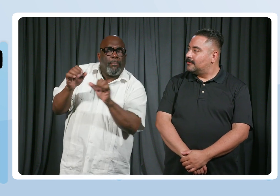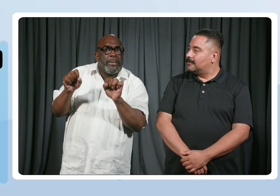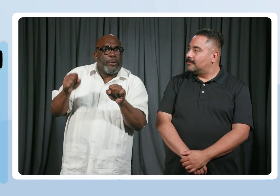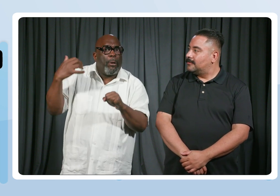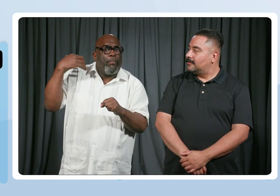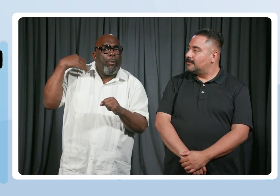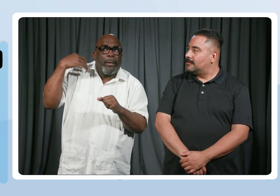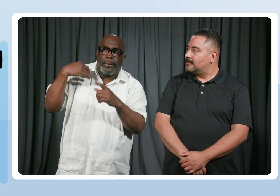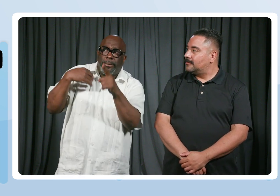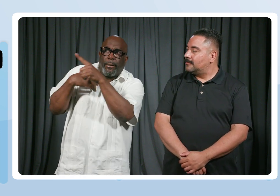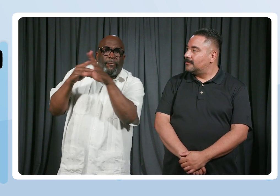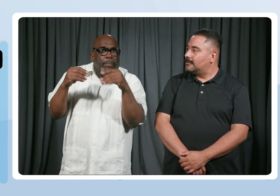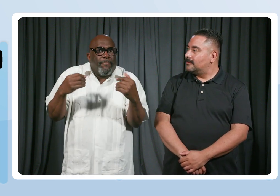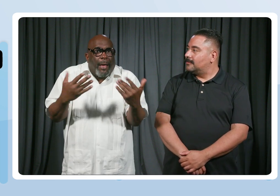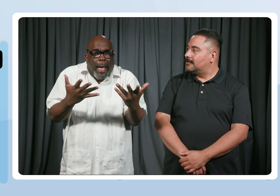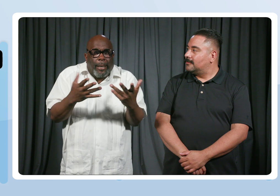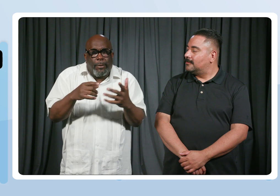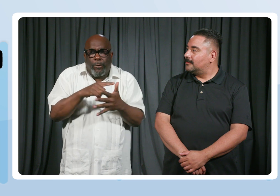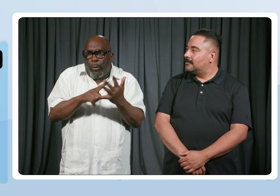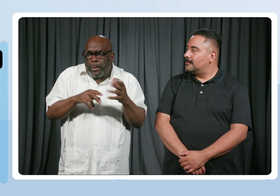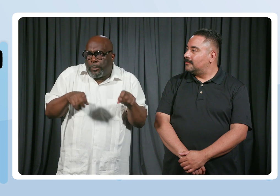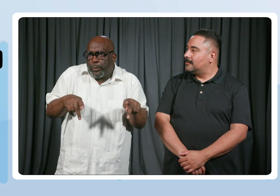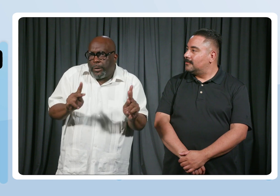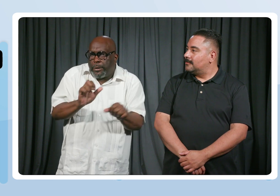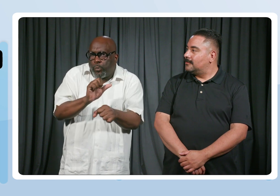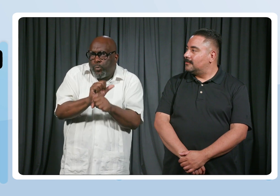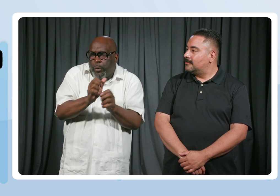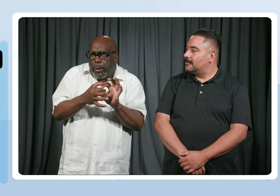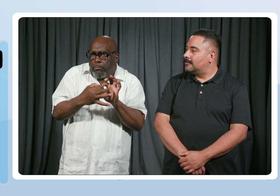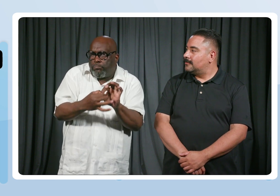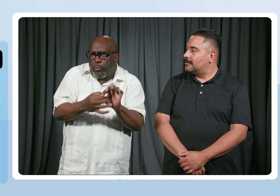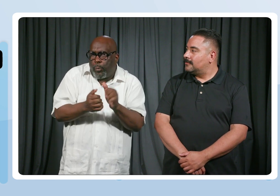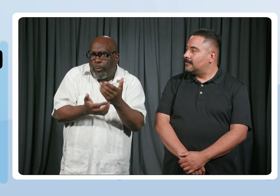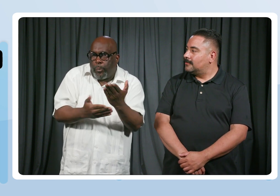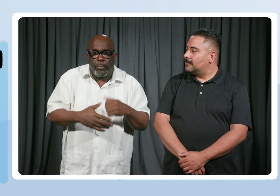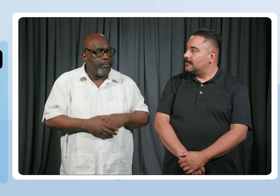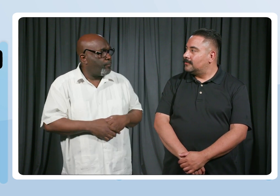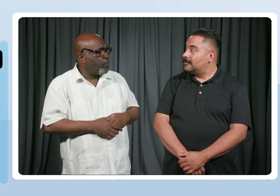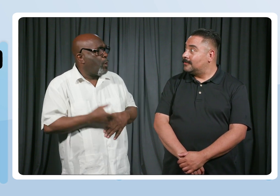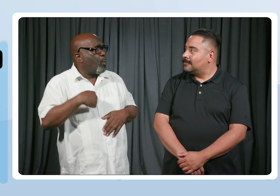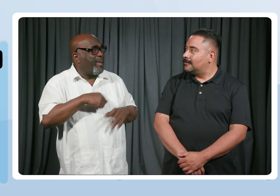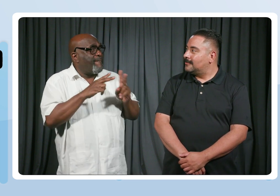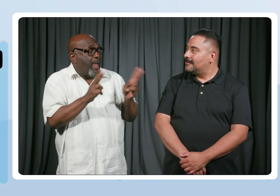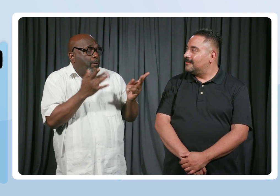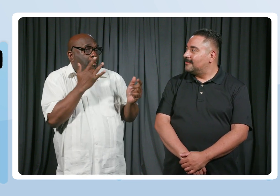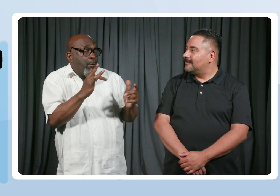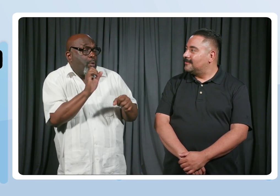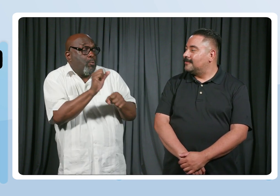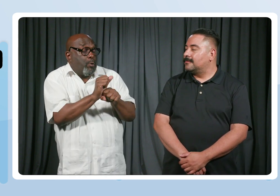those opportunities and working with youth? Yeah, we're really lucky. We work with the Department of Family